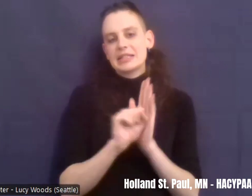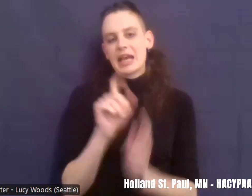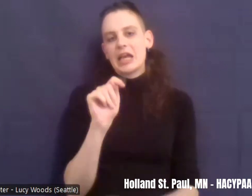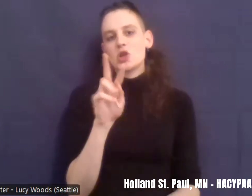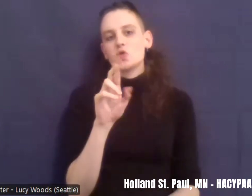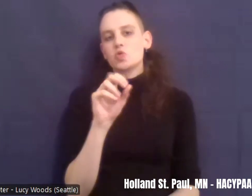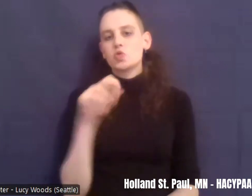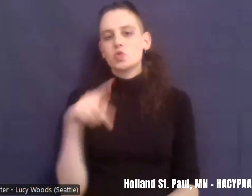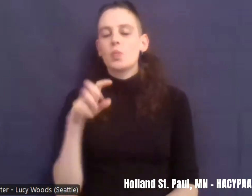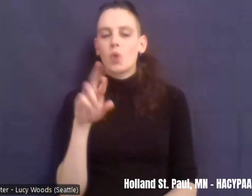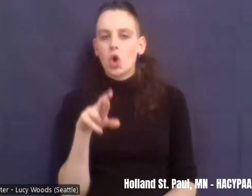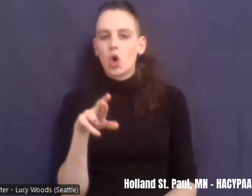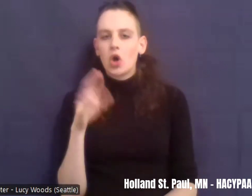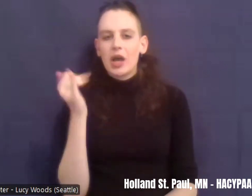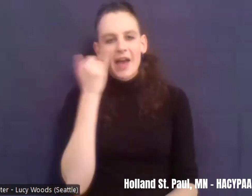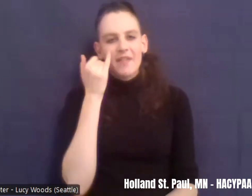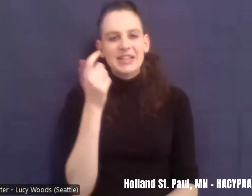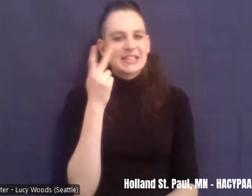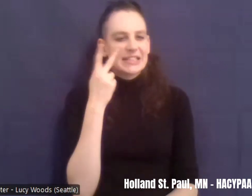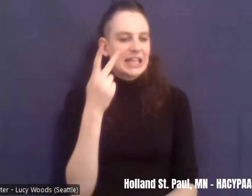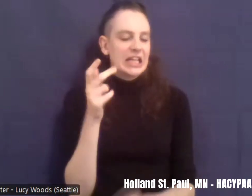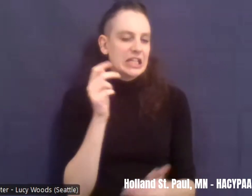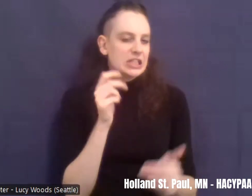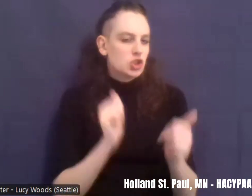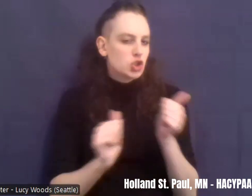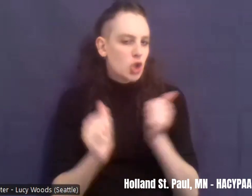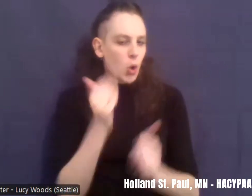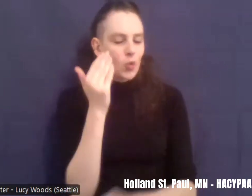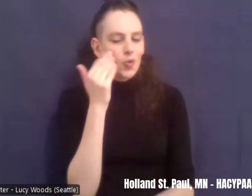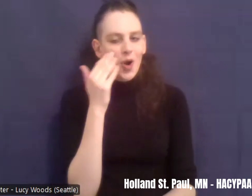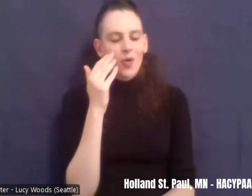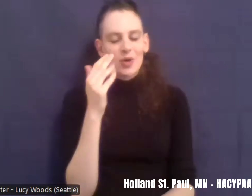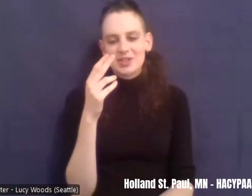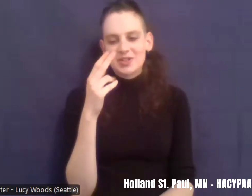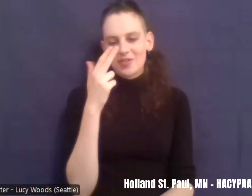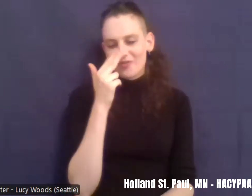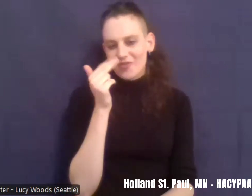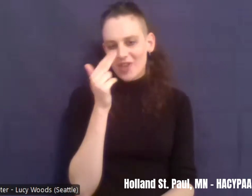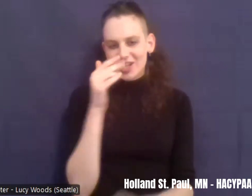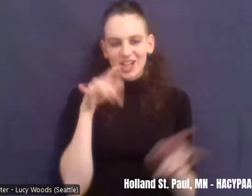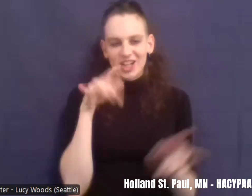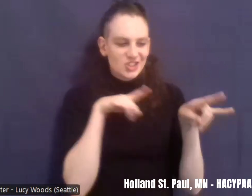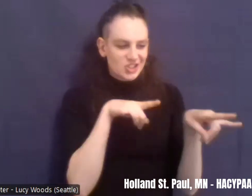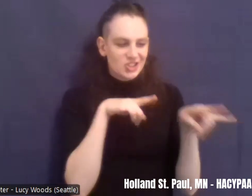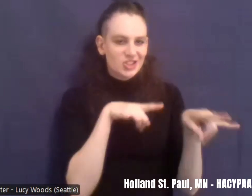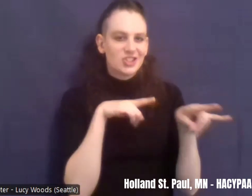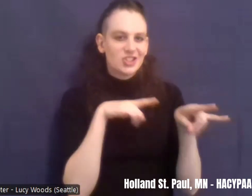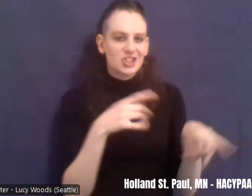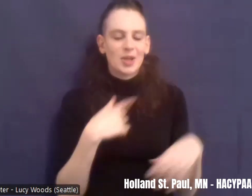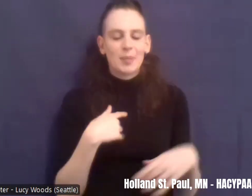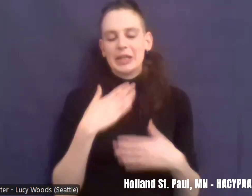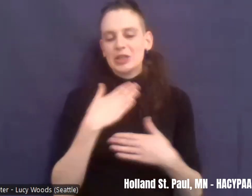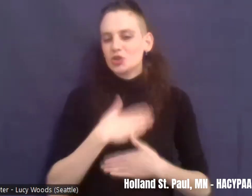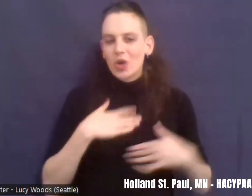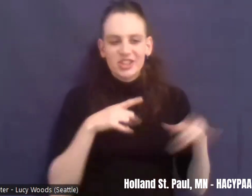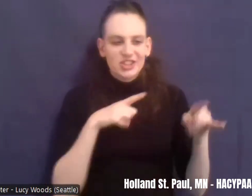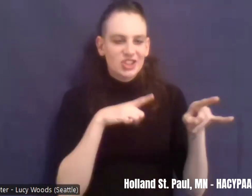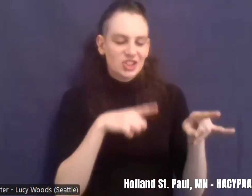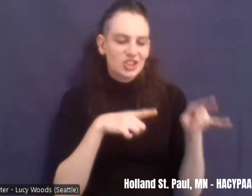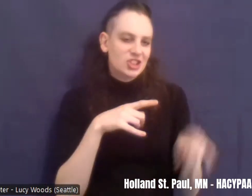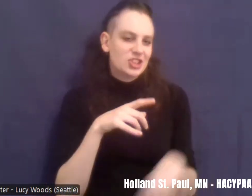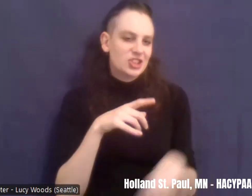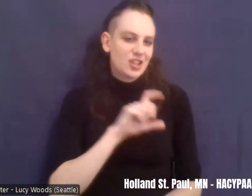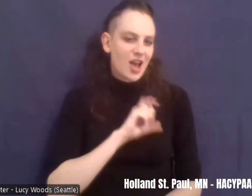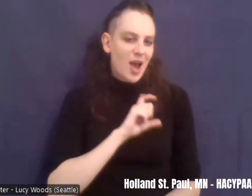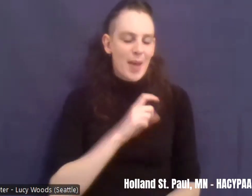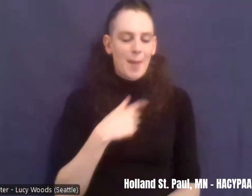with. So like I loved like toying with the like officials of the law, and like I got